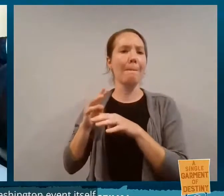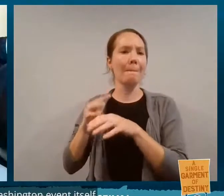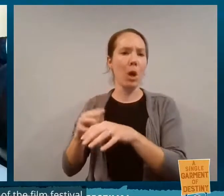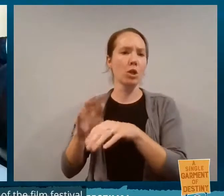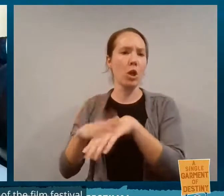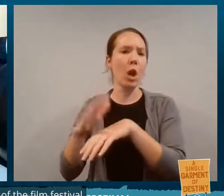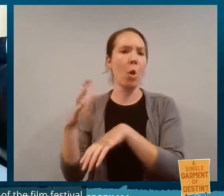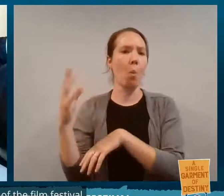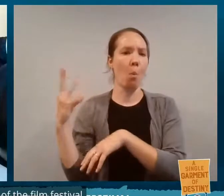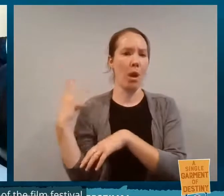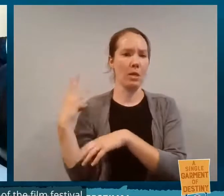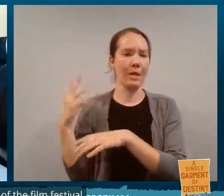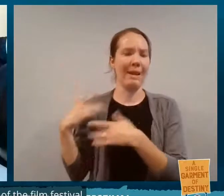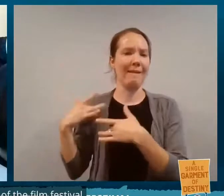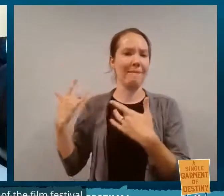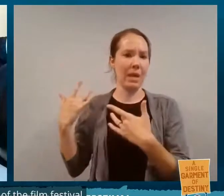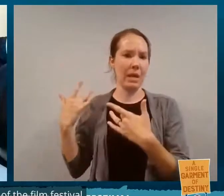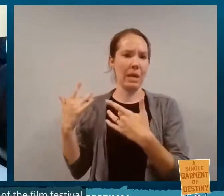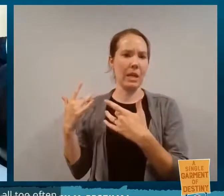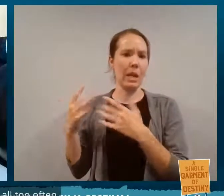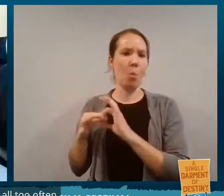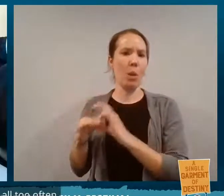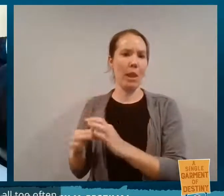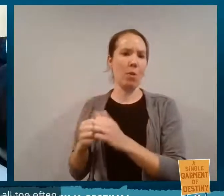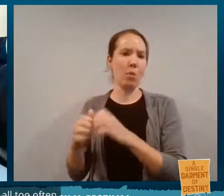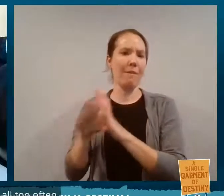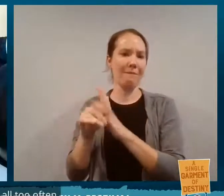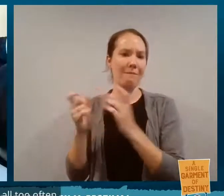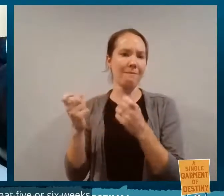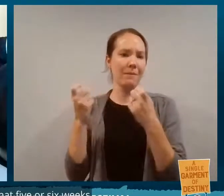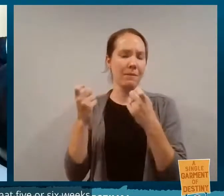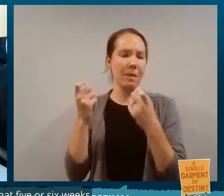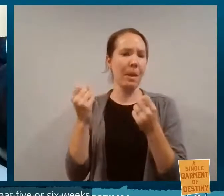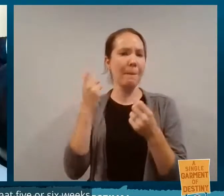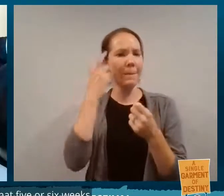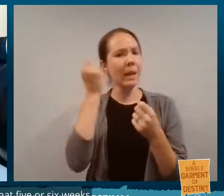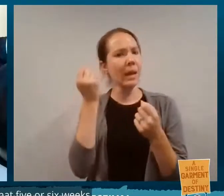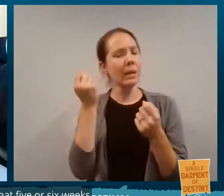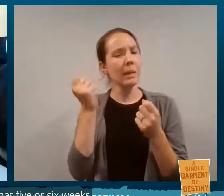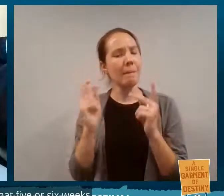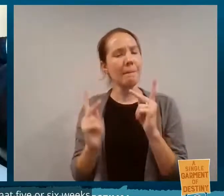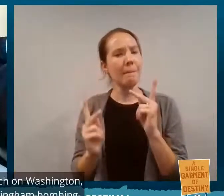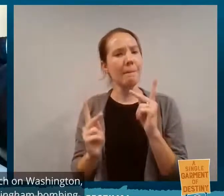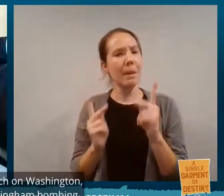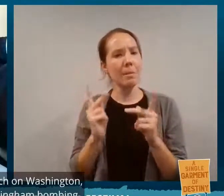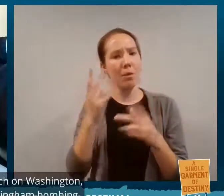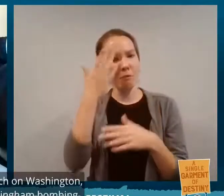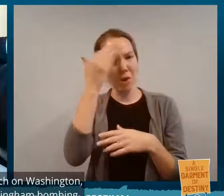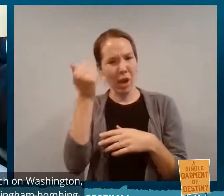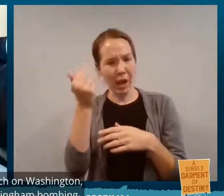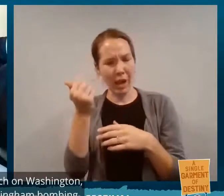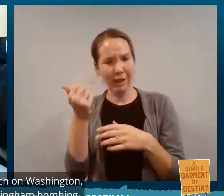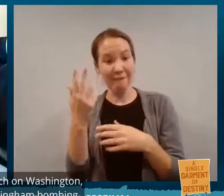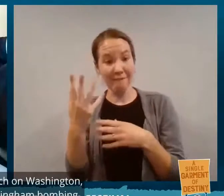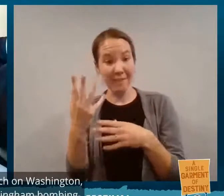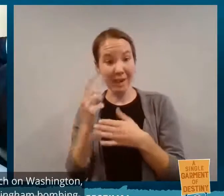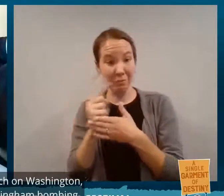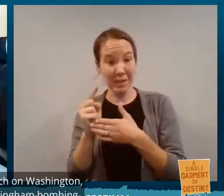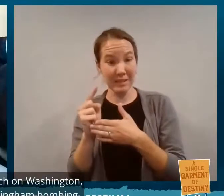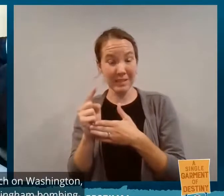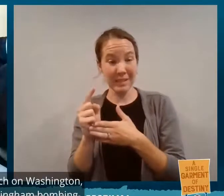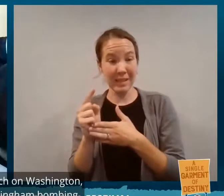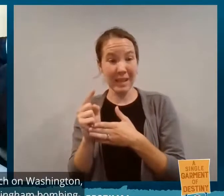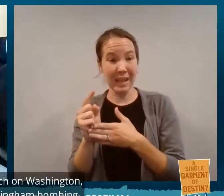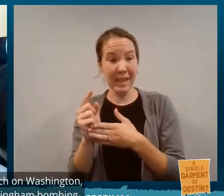itself in the context of the film festival, because all too often people forget that 5 or 6 weeks after the March on